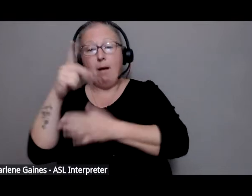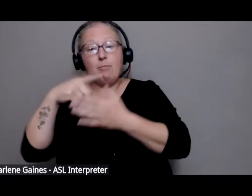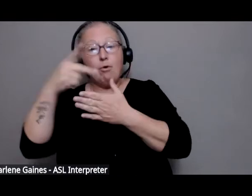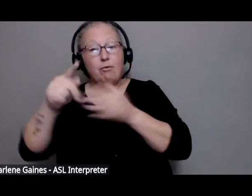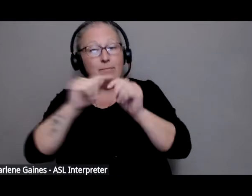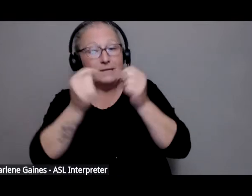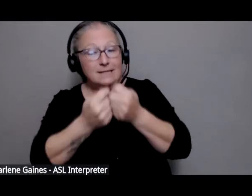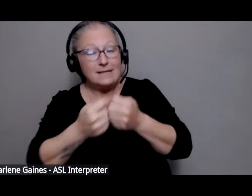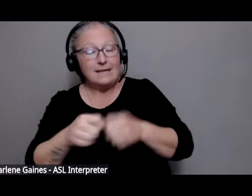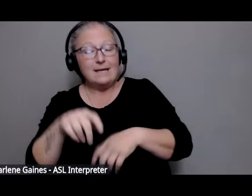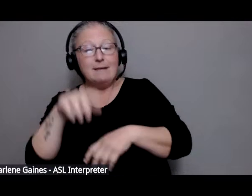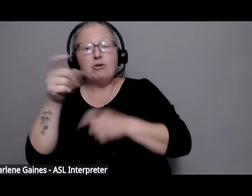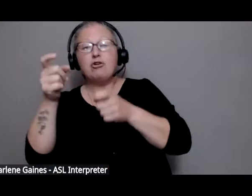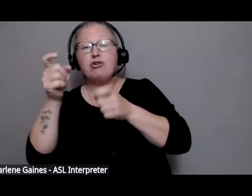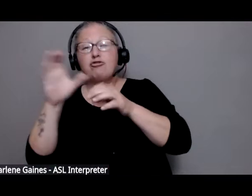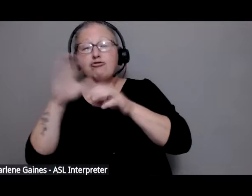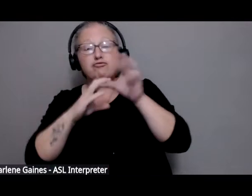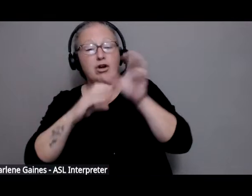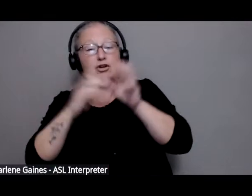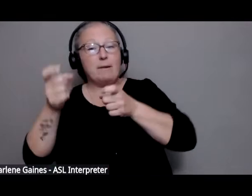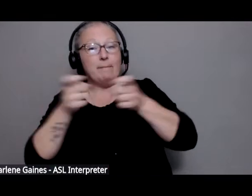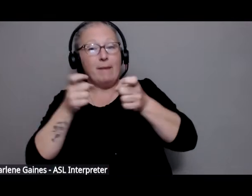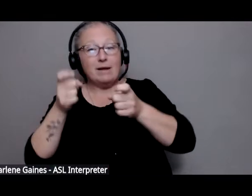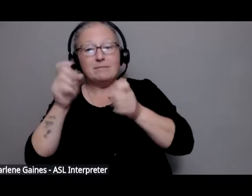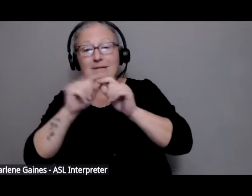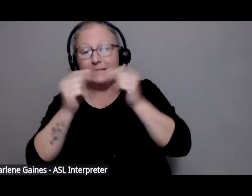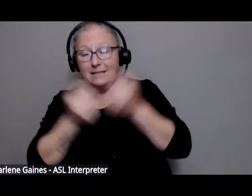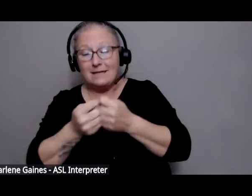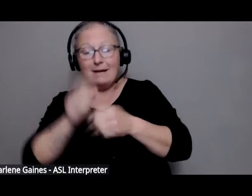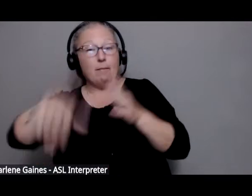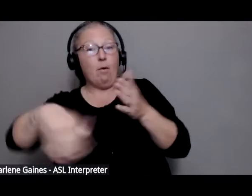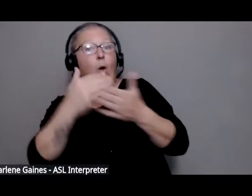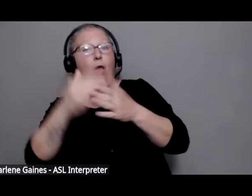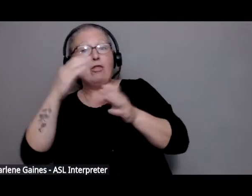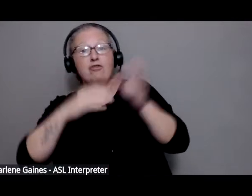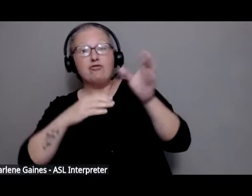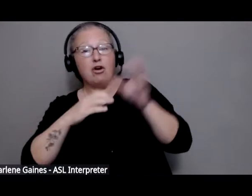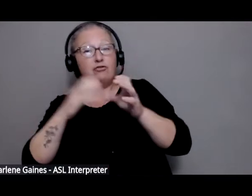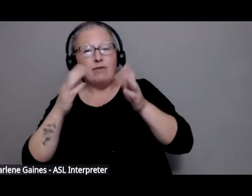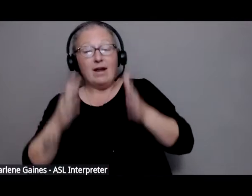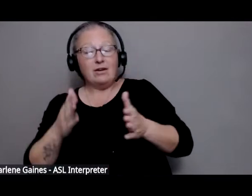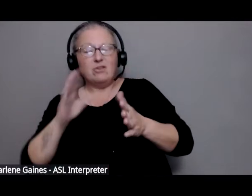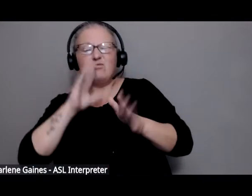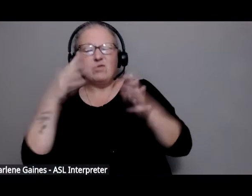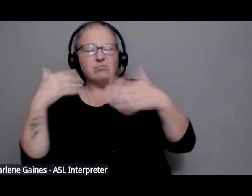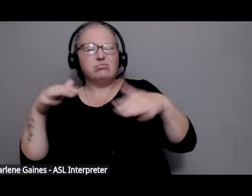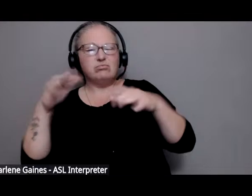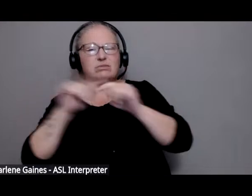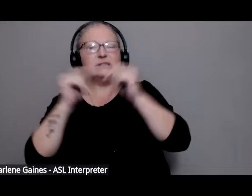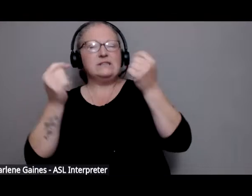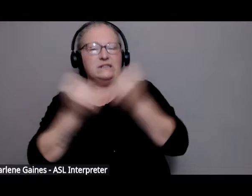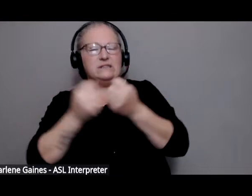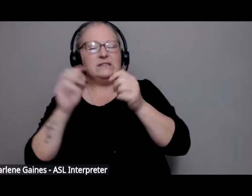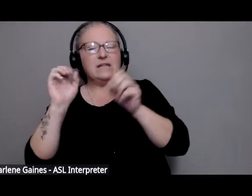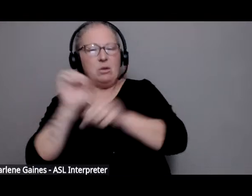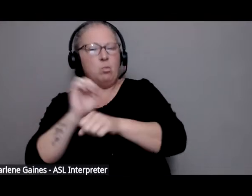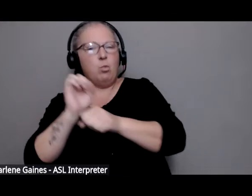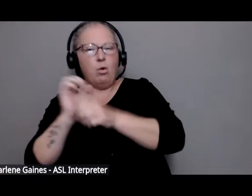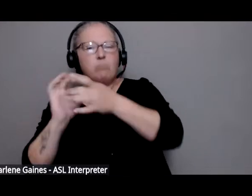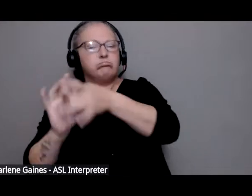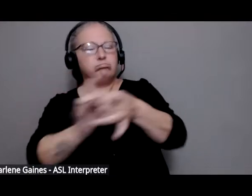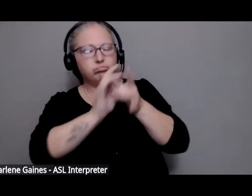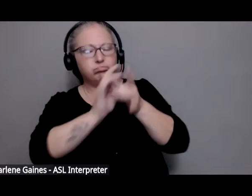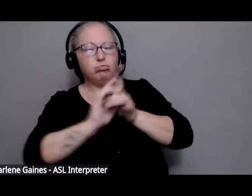our construction management team, all the contractors. It really takes a tremendous amount of teamwork to make projects like that happen,